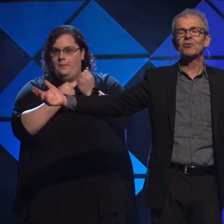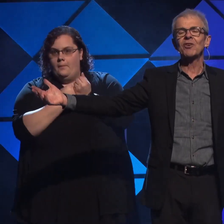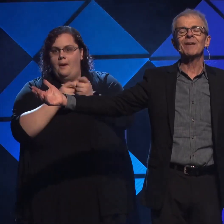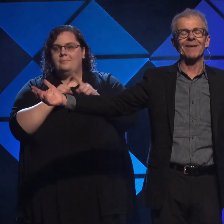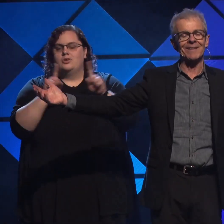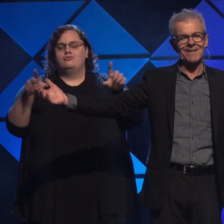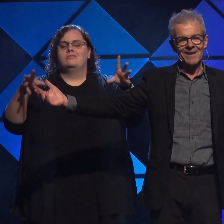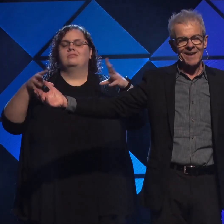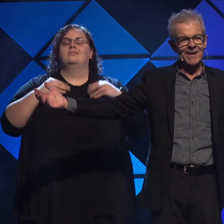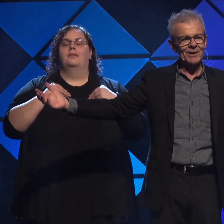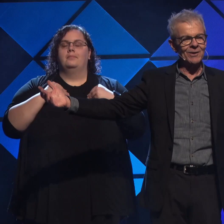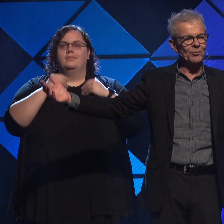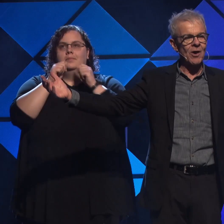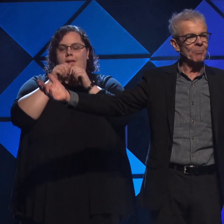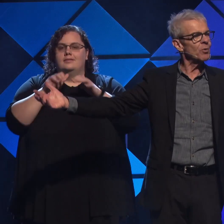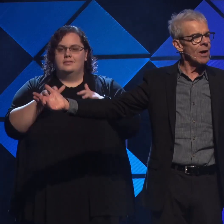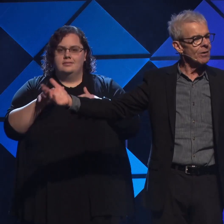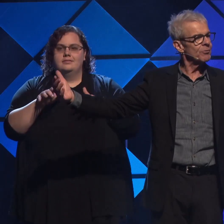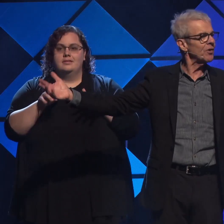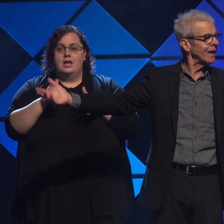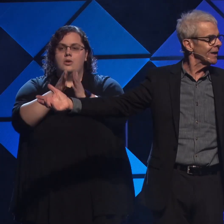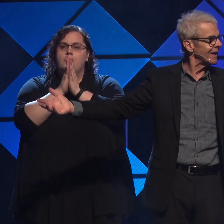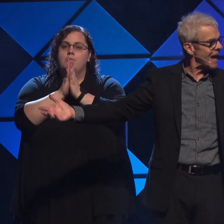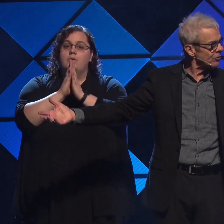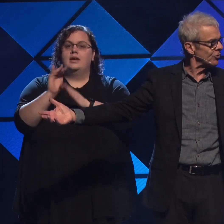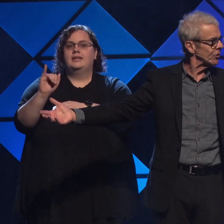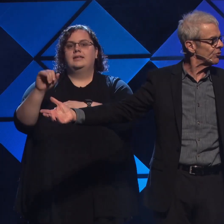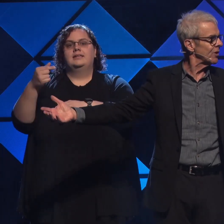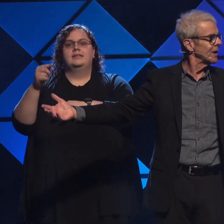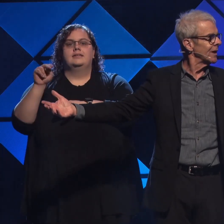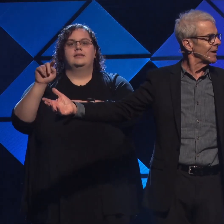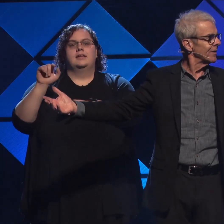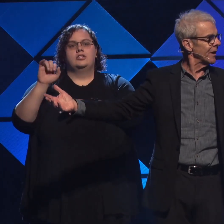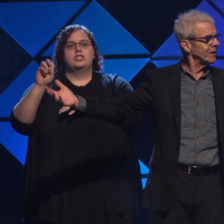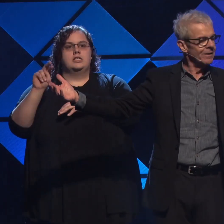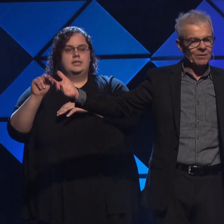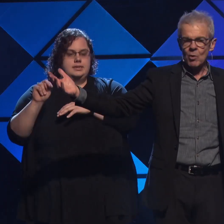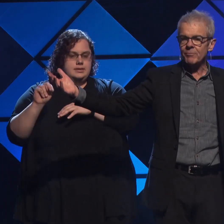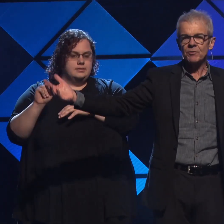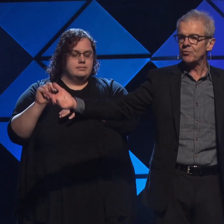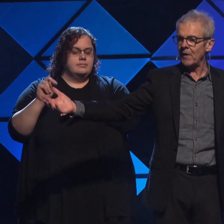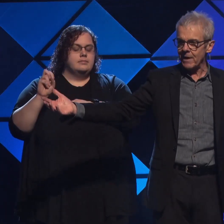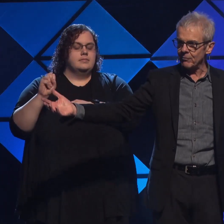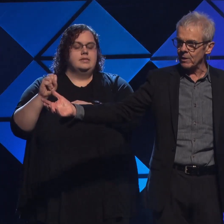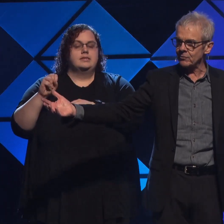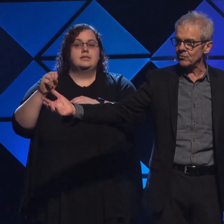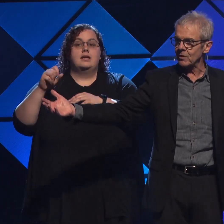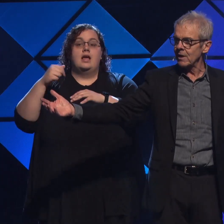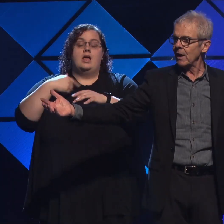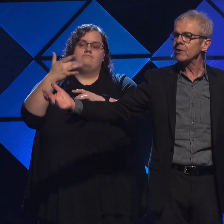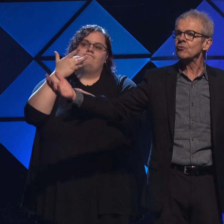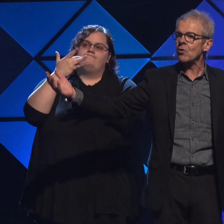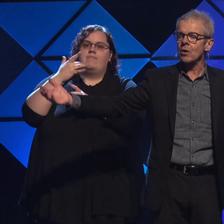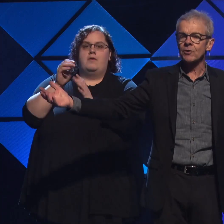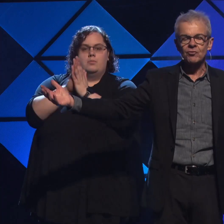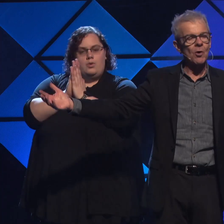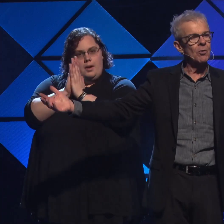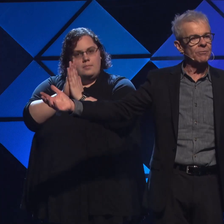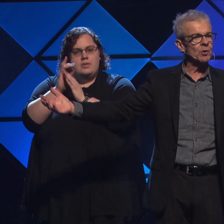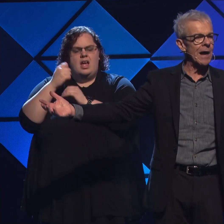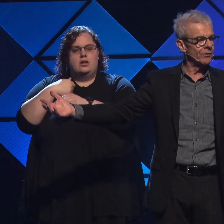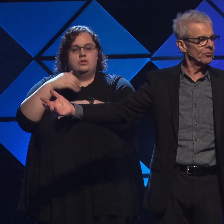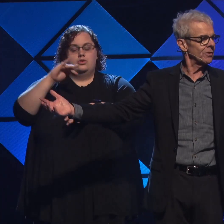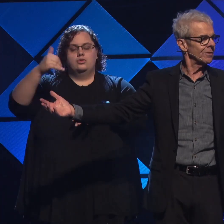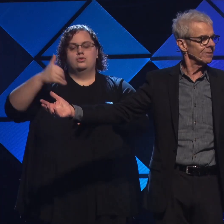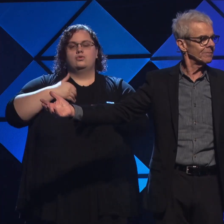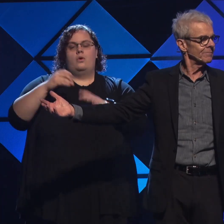just receive it. And it's a prayer of St. Ignatius, one of his favorites, and it's called the Soul